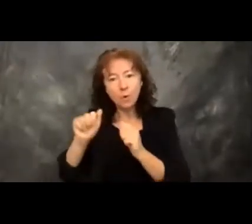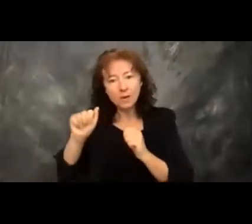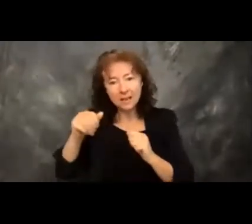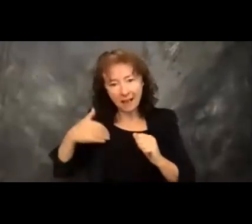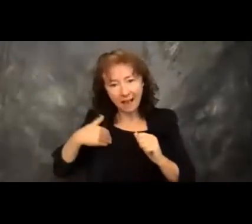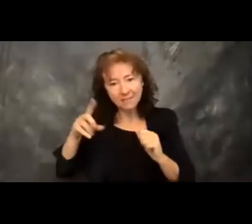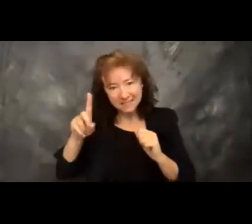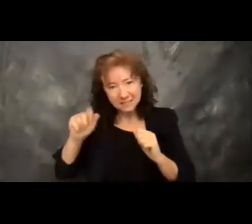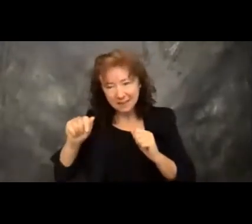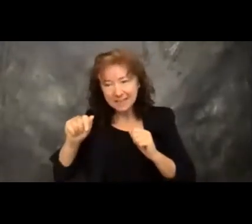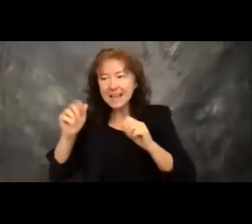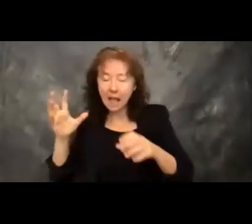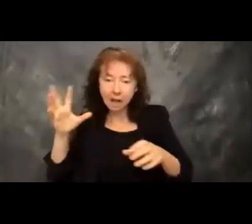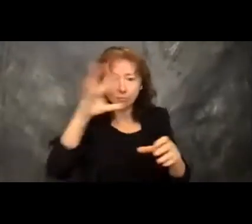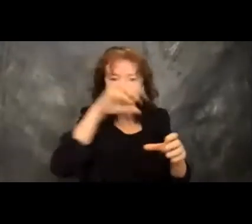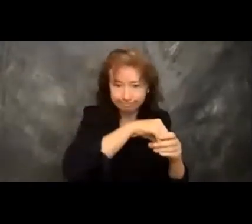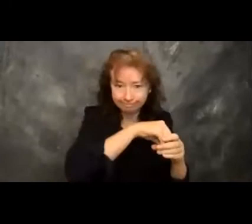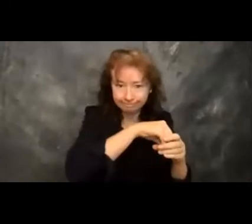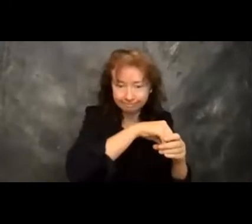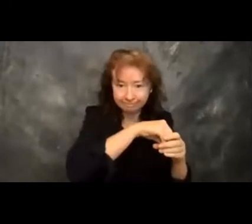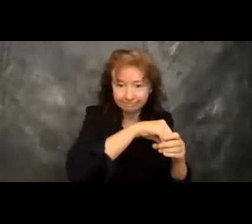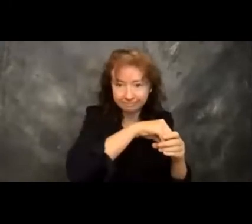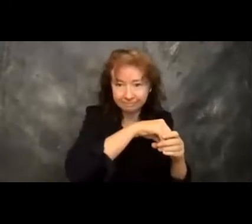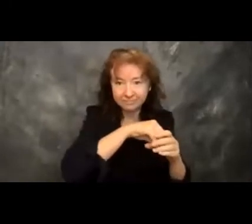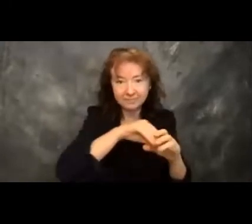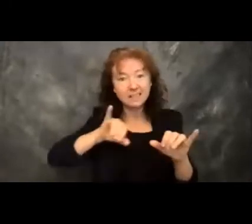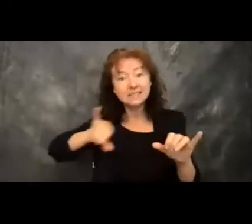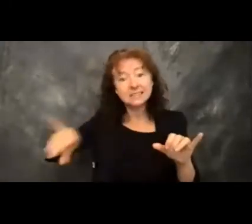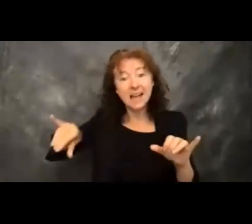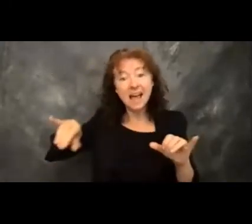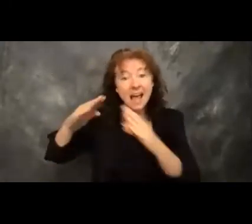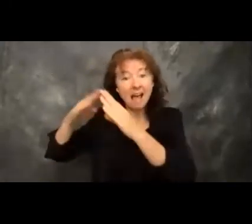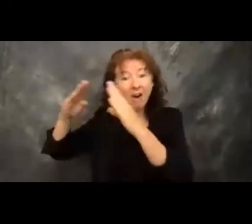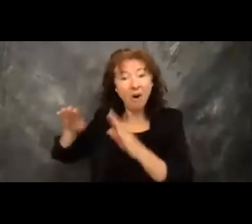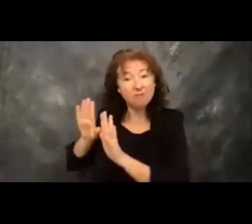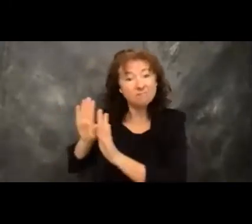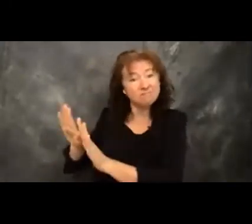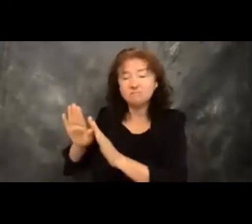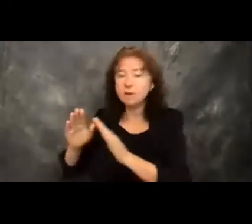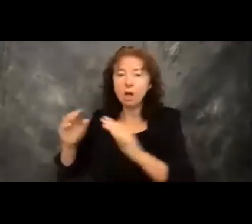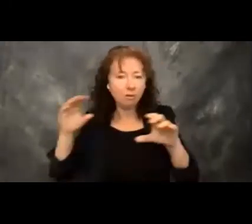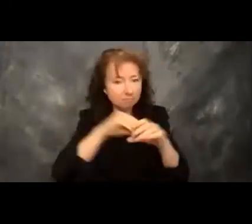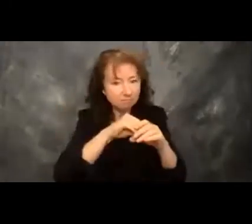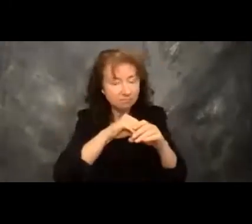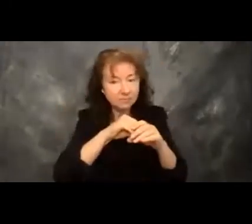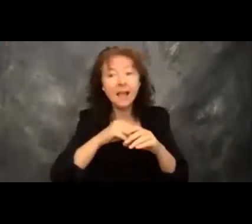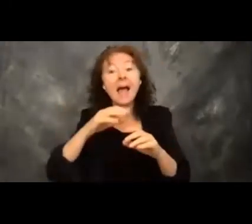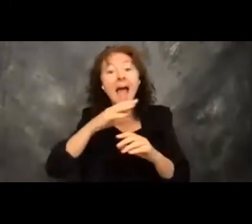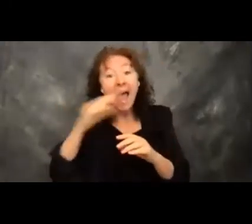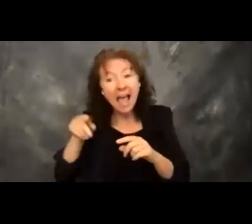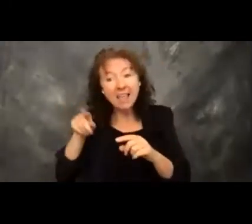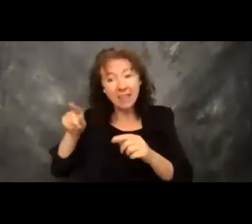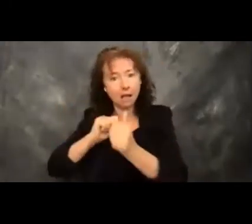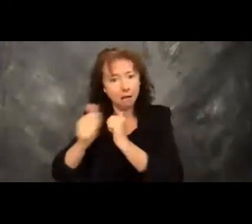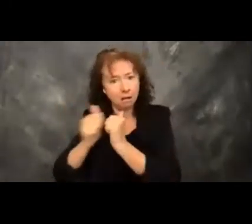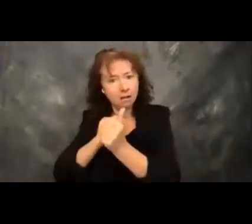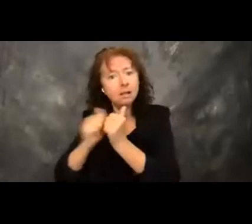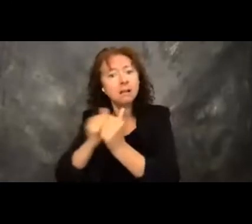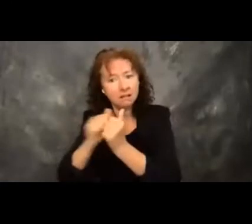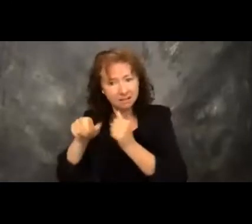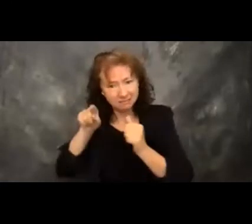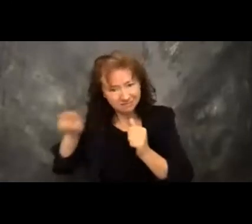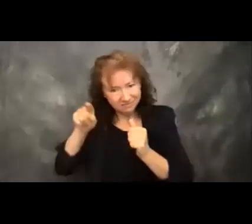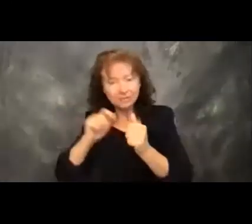process, and not just to give the votes, but to be candidates. And now we have a